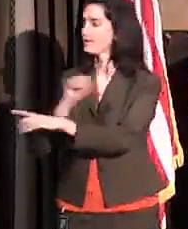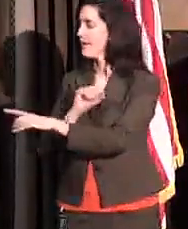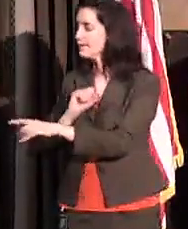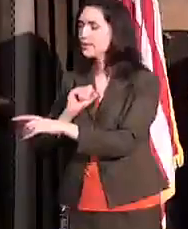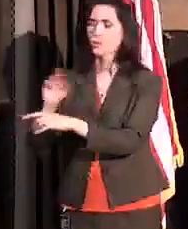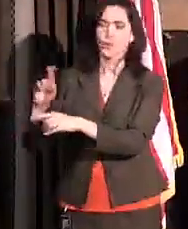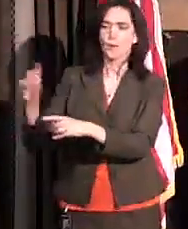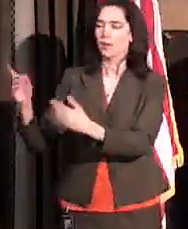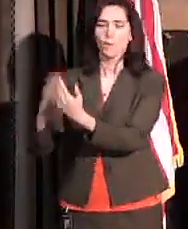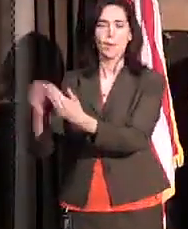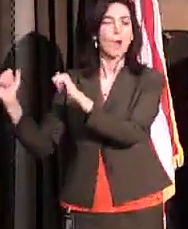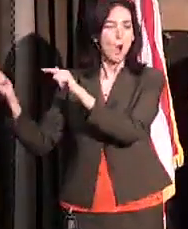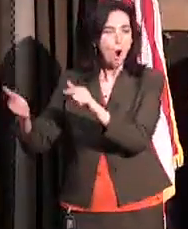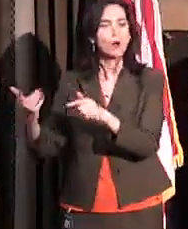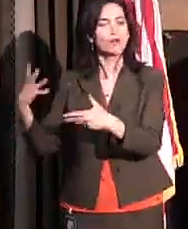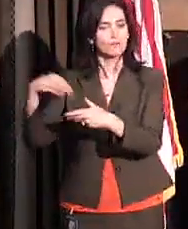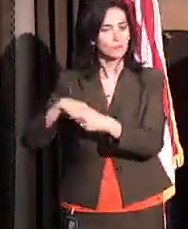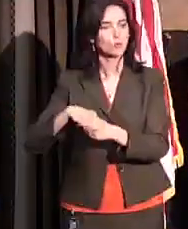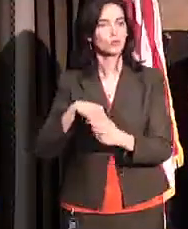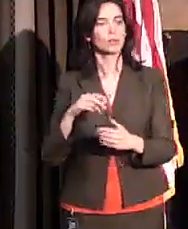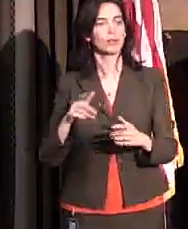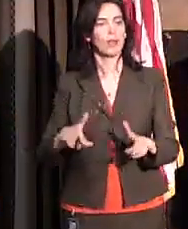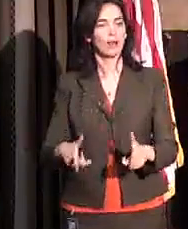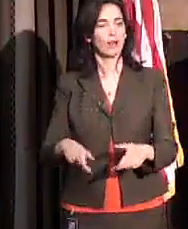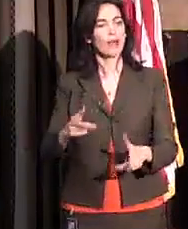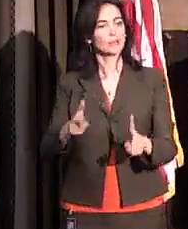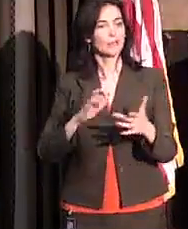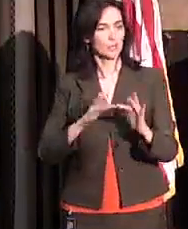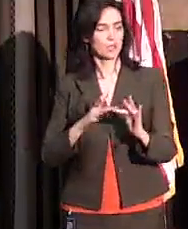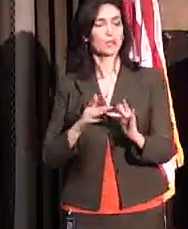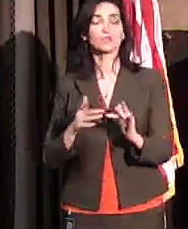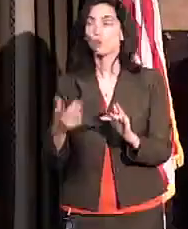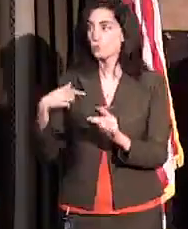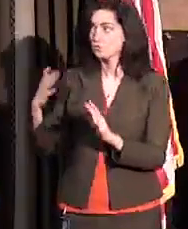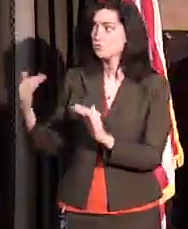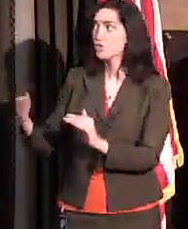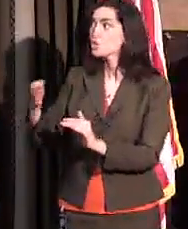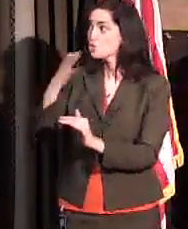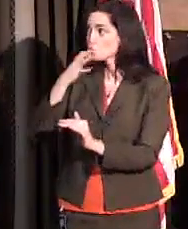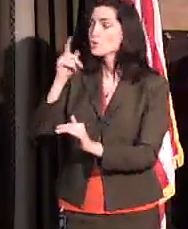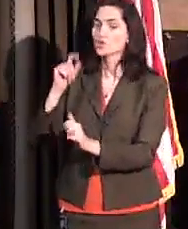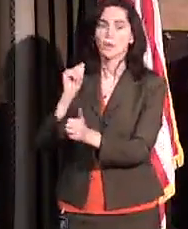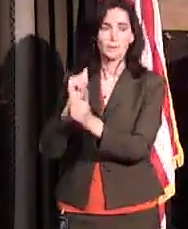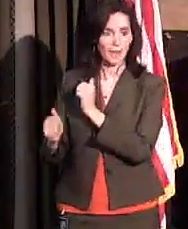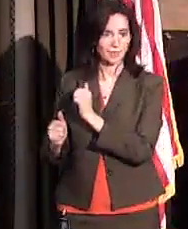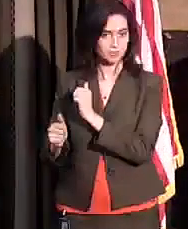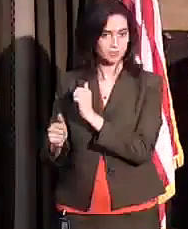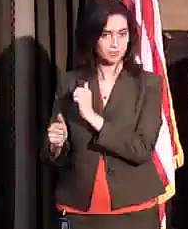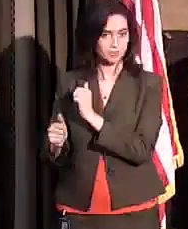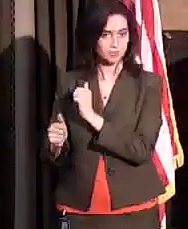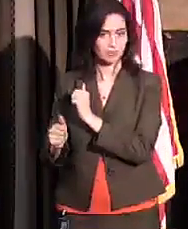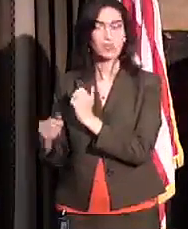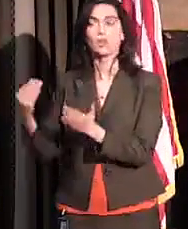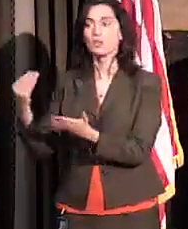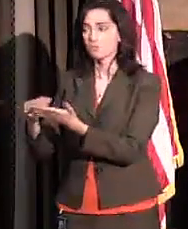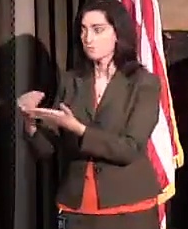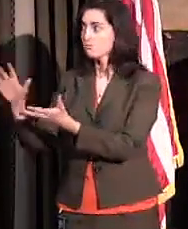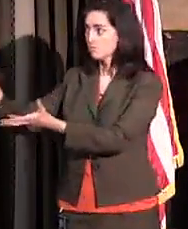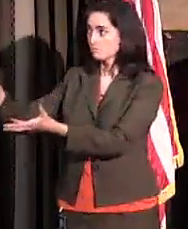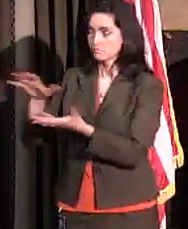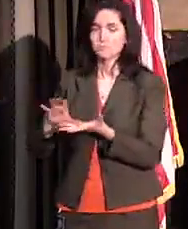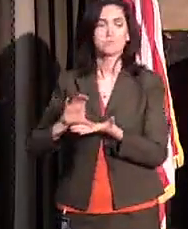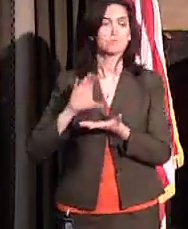are optimistic that a package will pass at some point of some size that will have considerable funding for additional